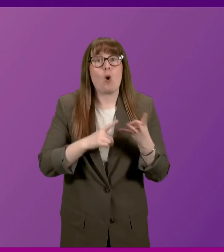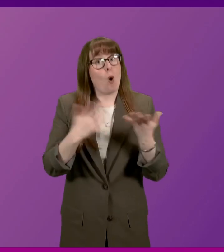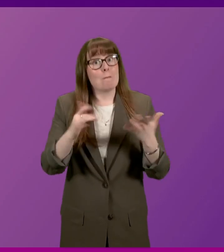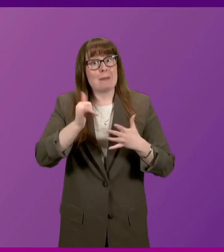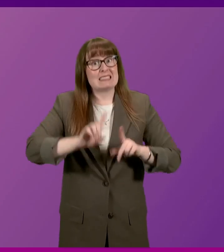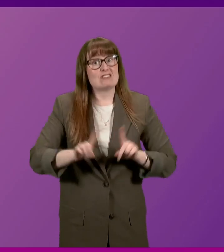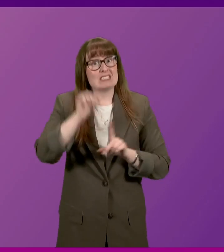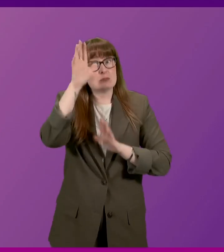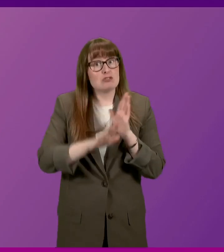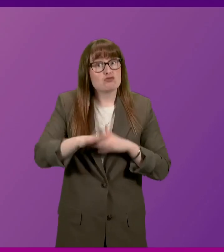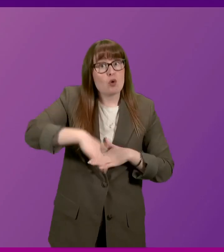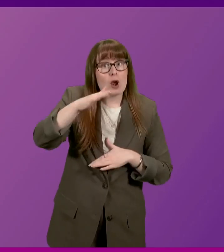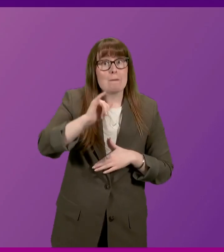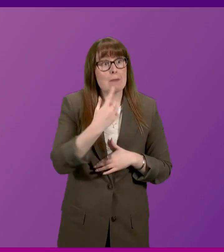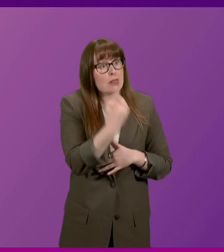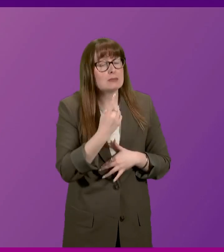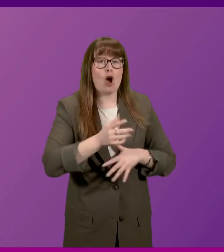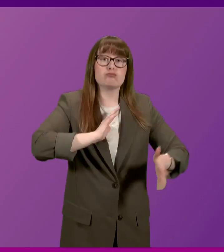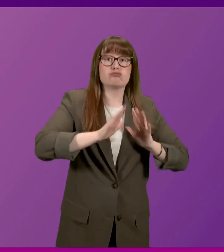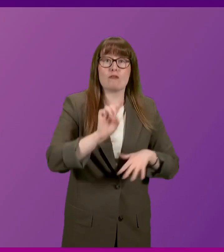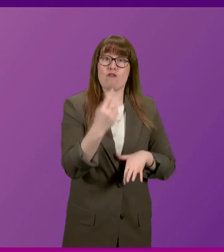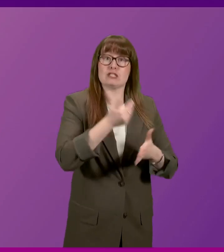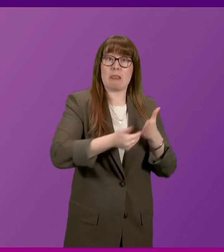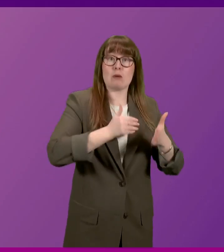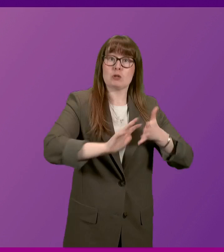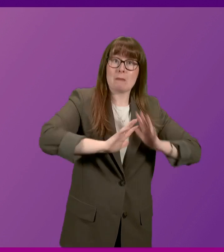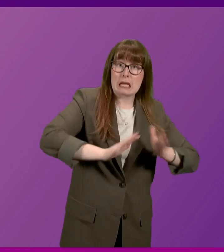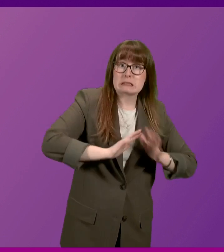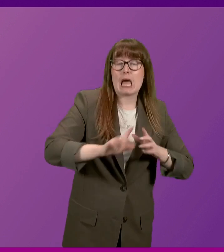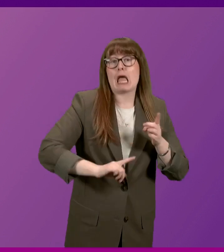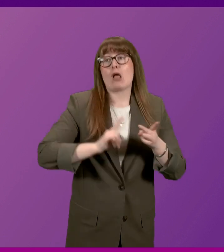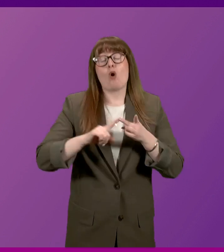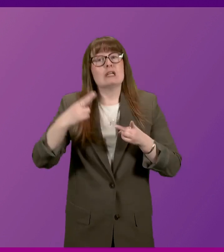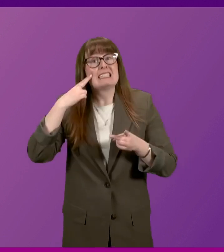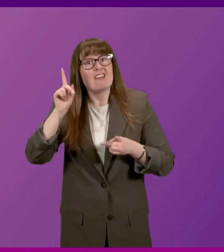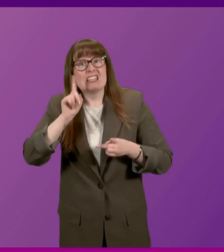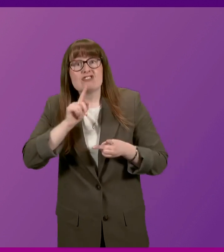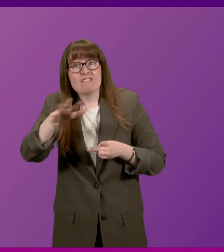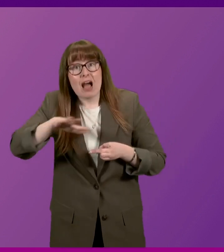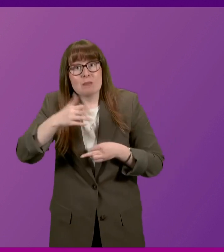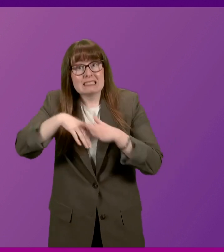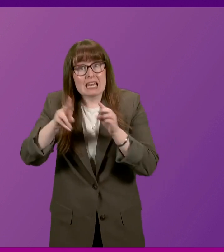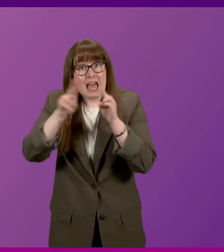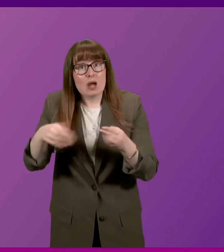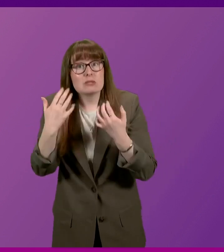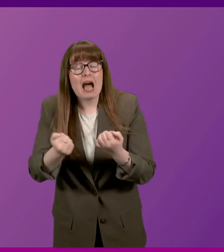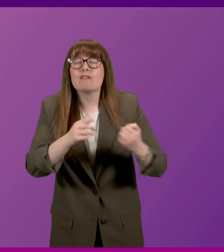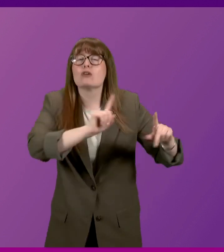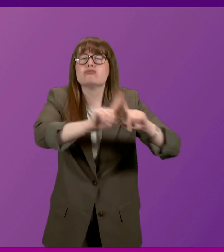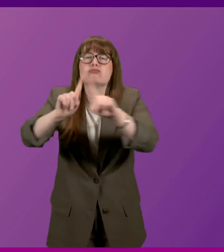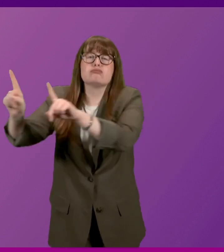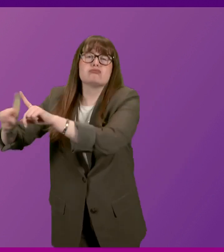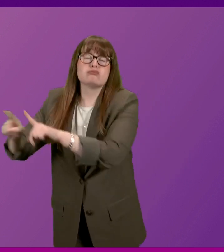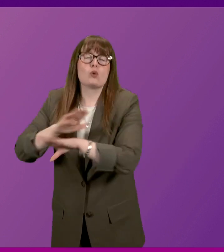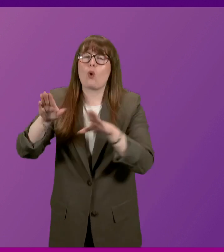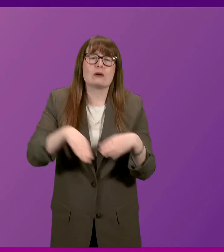up using BSL as their first language or not, whether they had deaf or hearing family members at home. So we did try and capture a